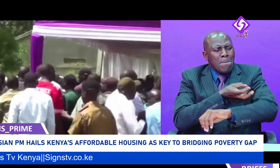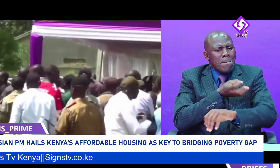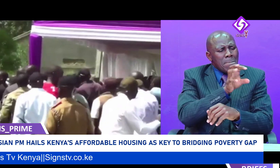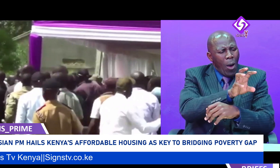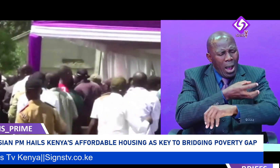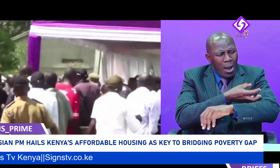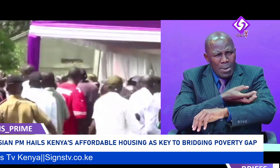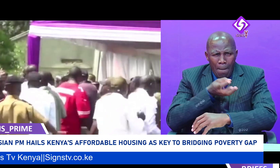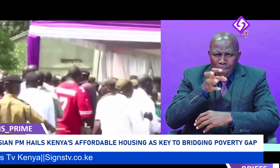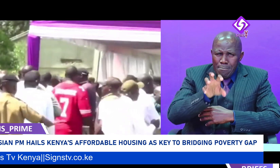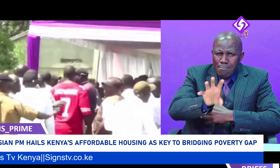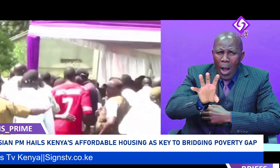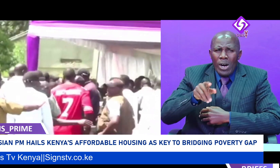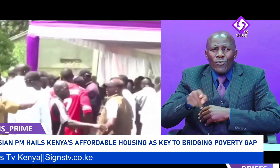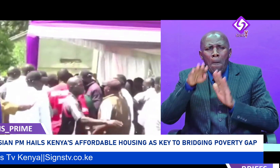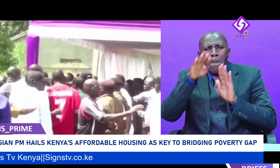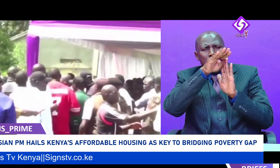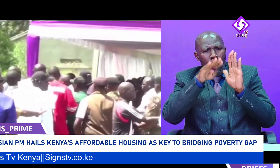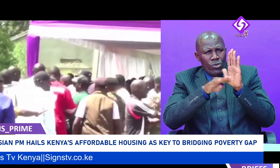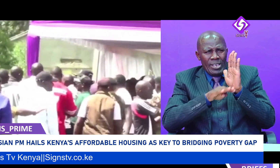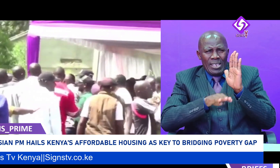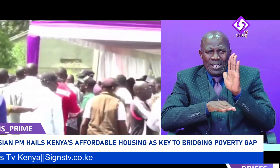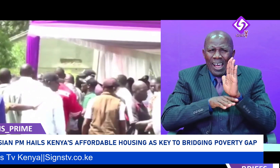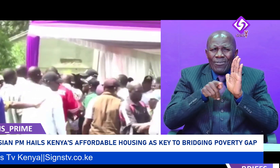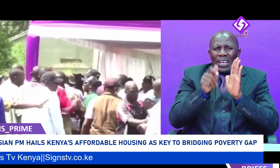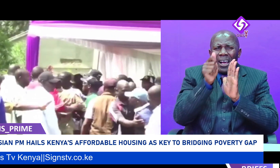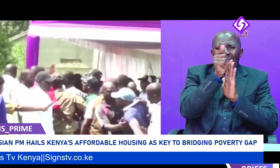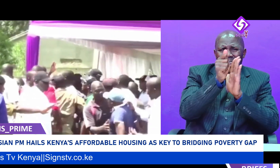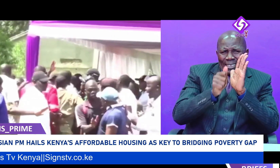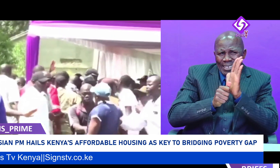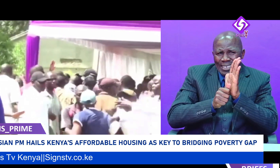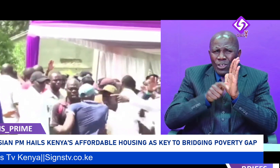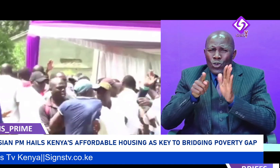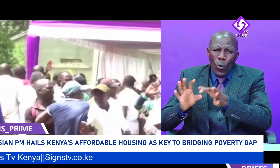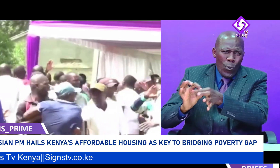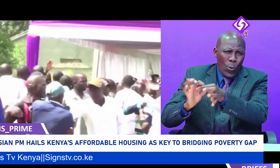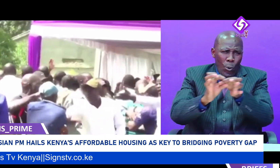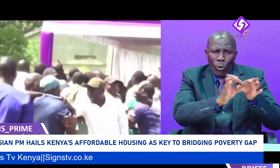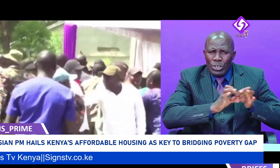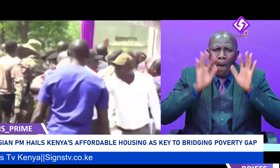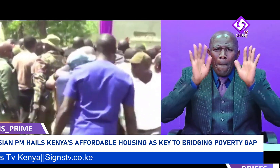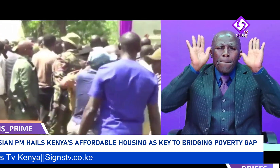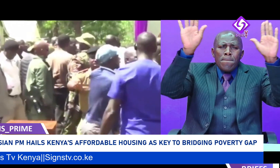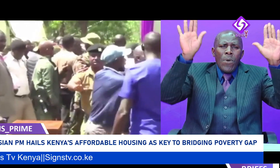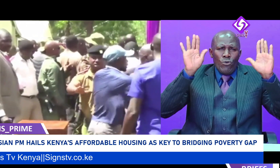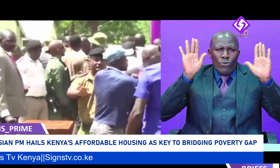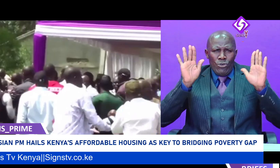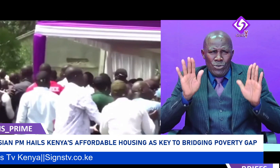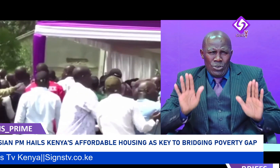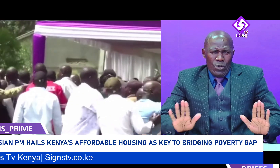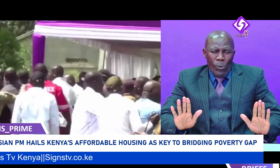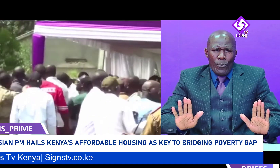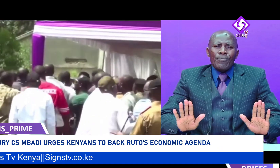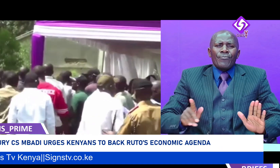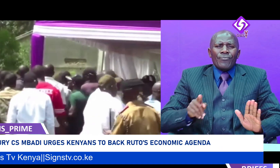economic empowerment programs, arguing that cooperation is key to securing development.